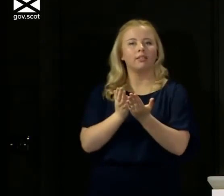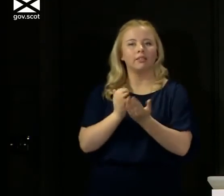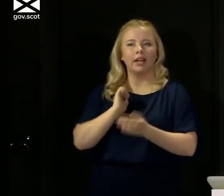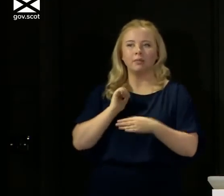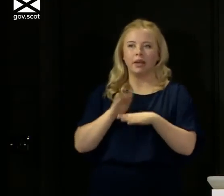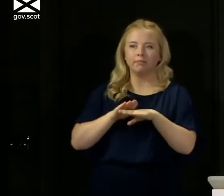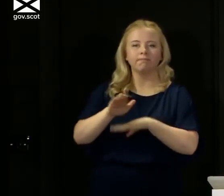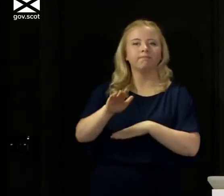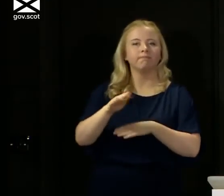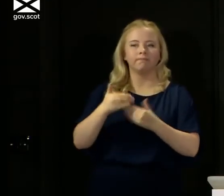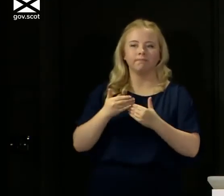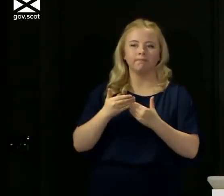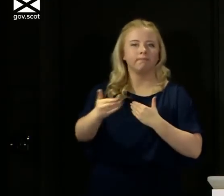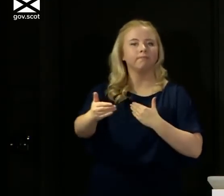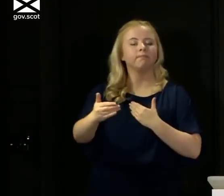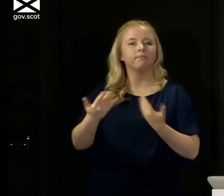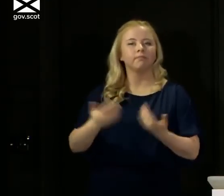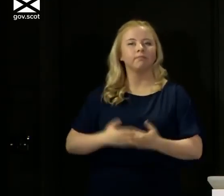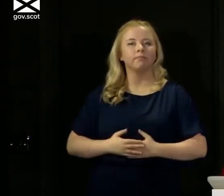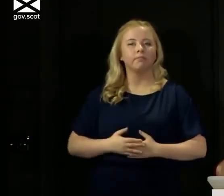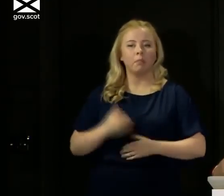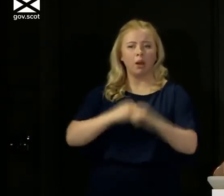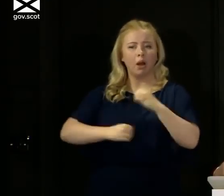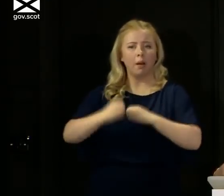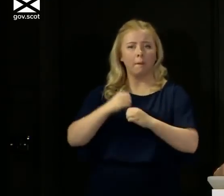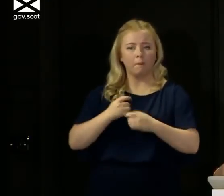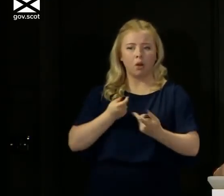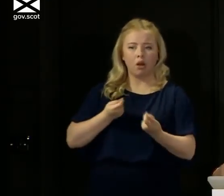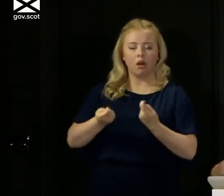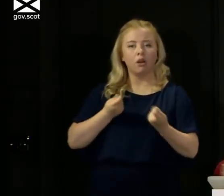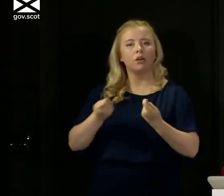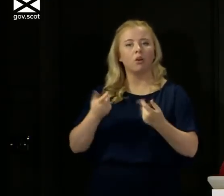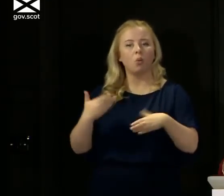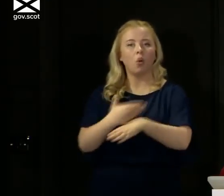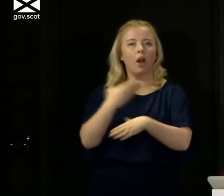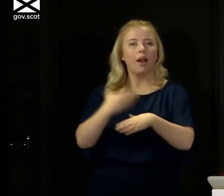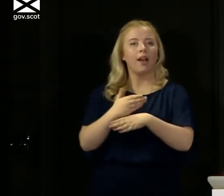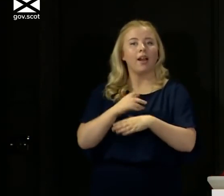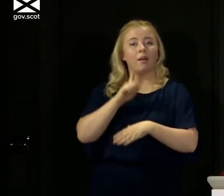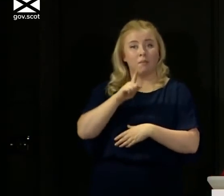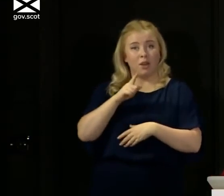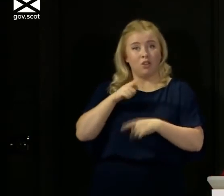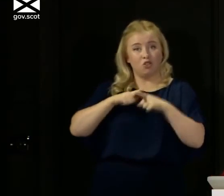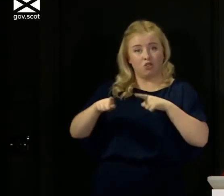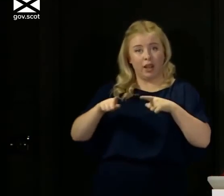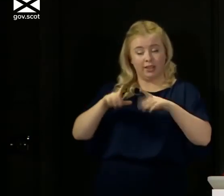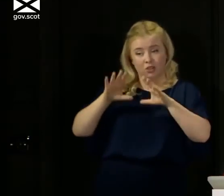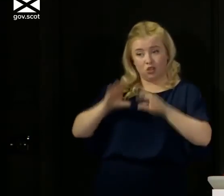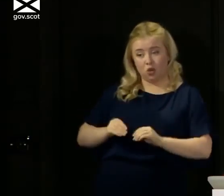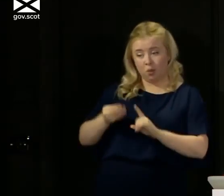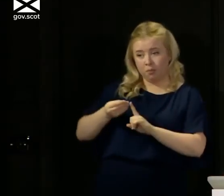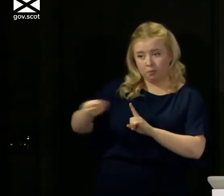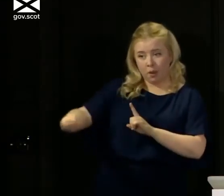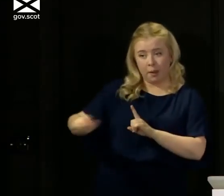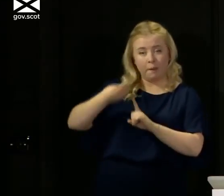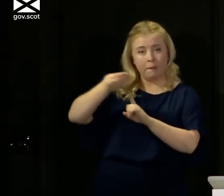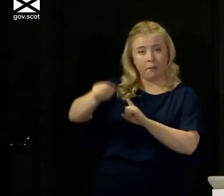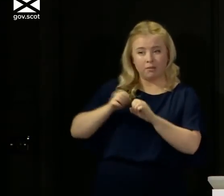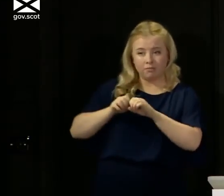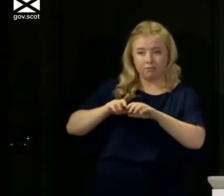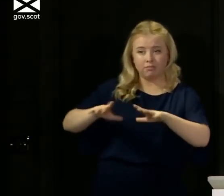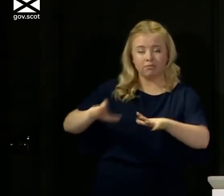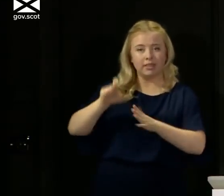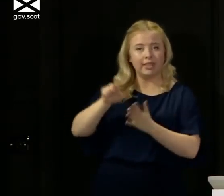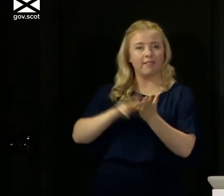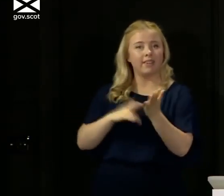some time, you know, to become operational while not allowing the virus to spread is not going to be easy. And we are talking